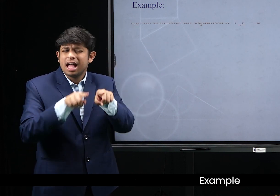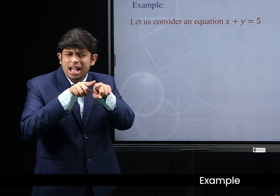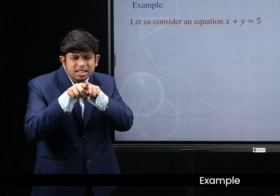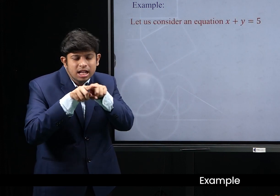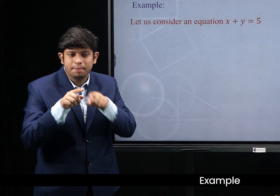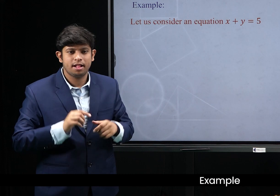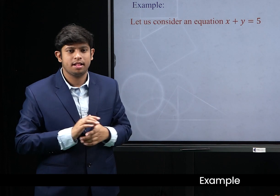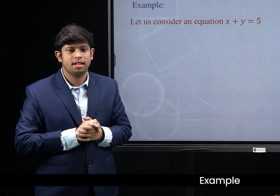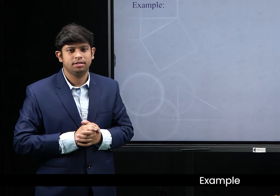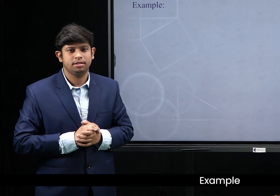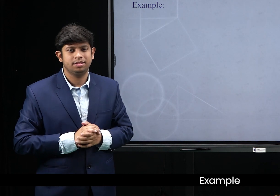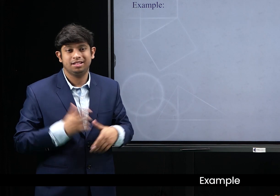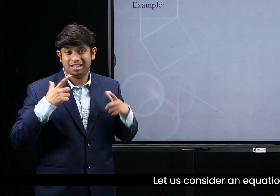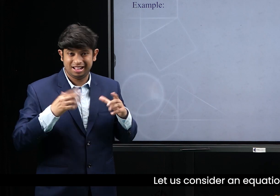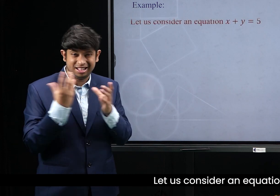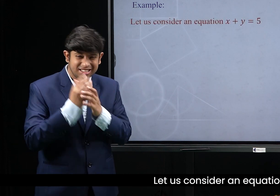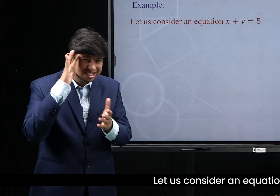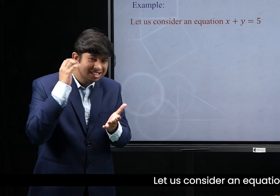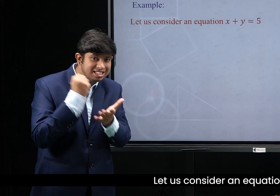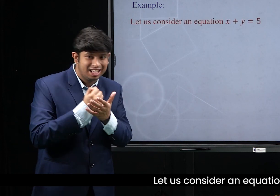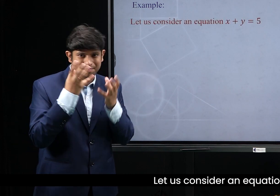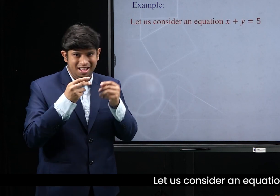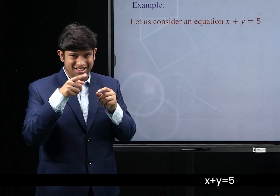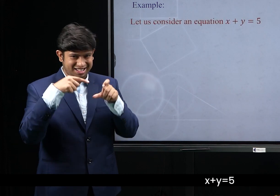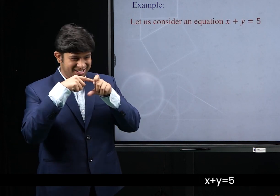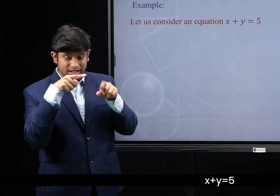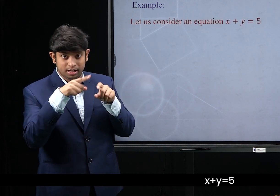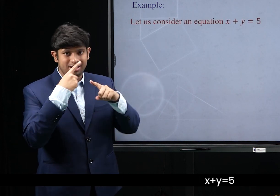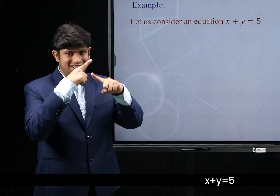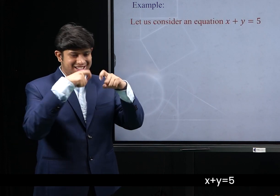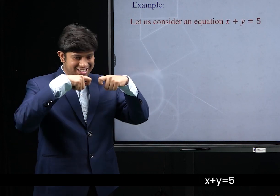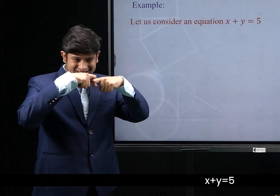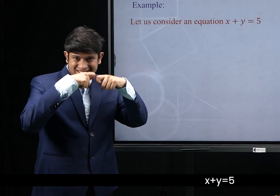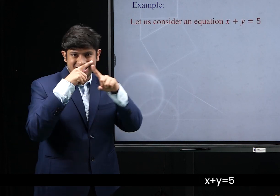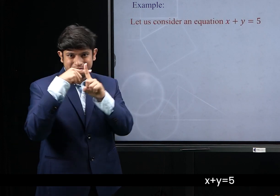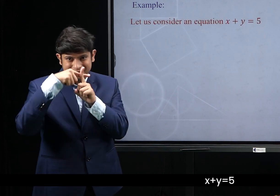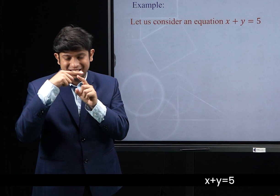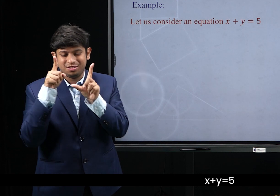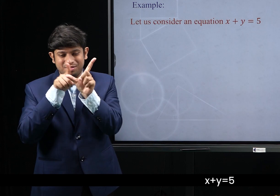Example: let us consider an equation x plus y is equal to 5.